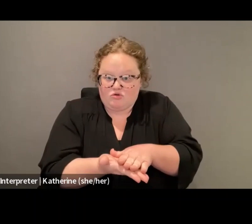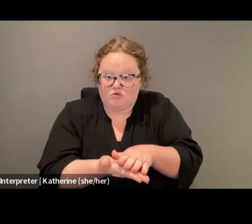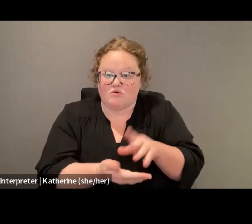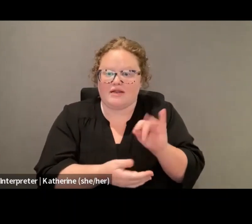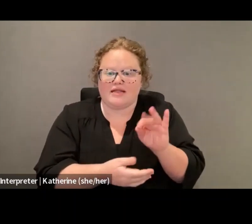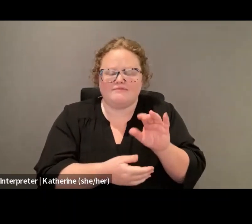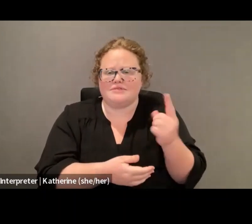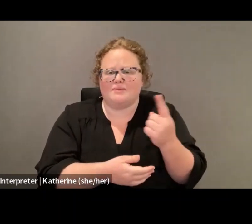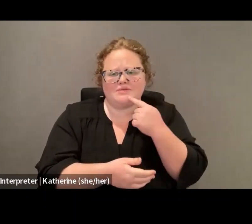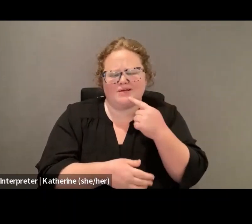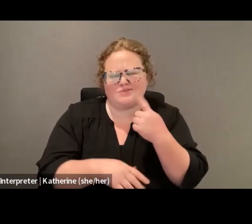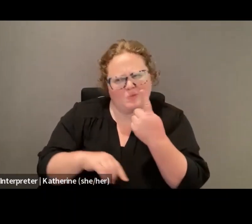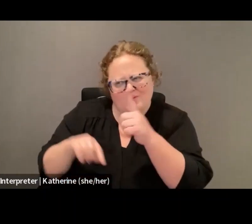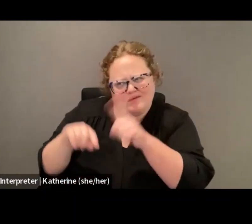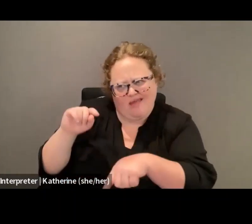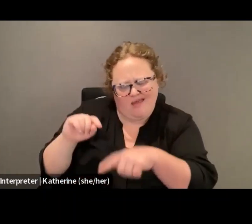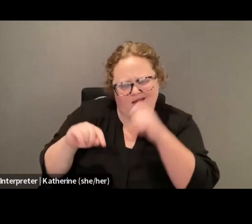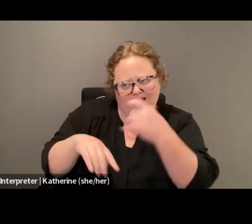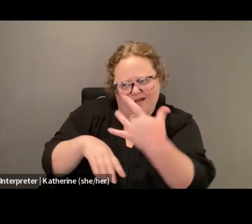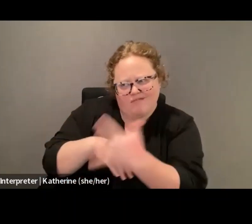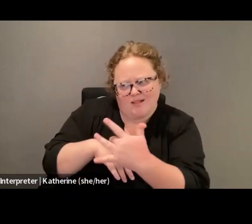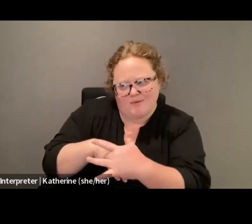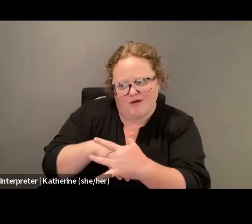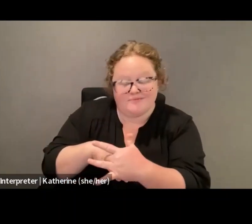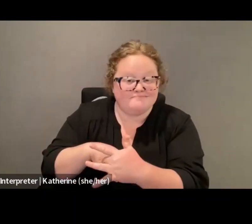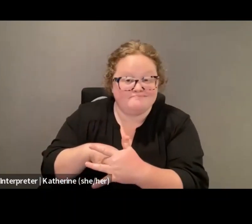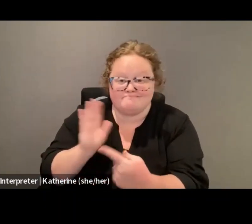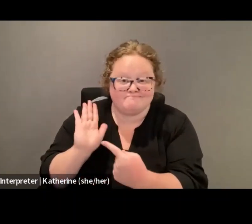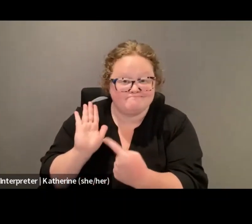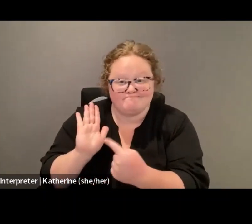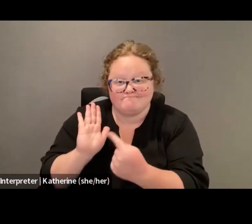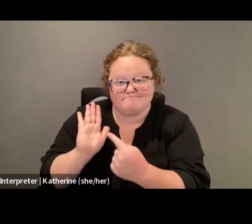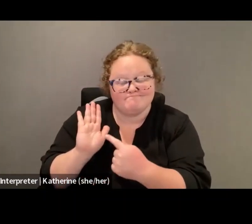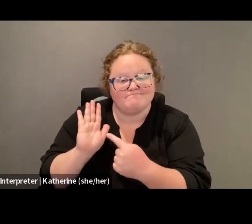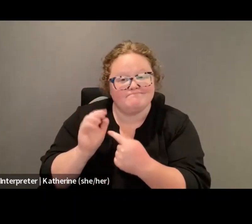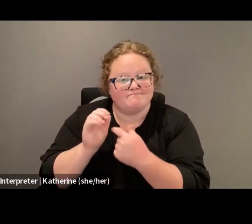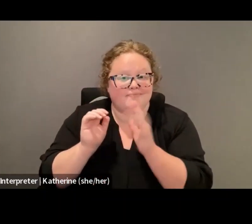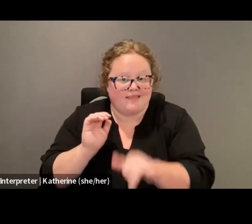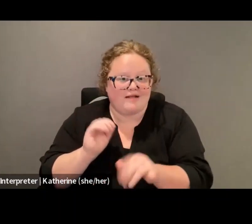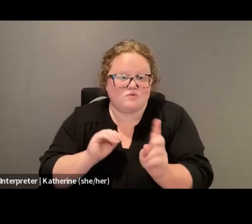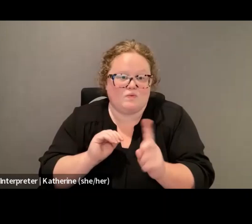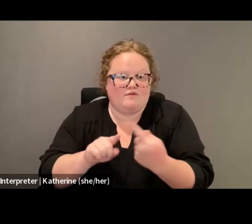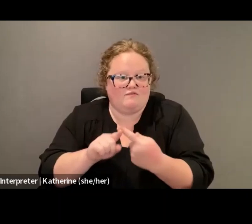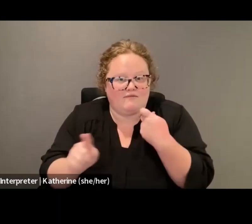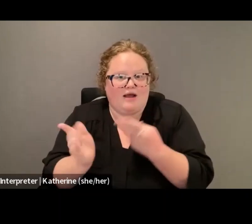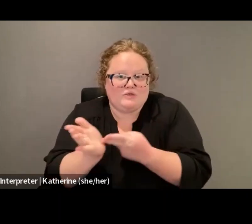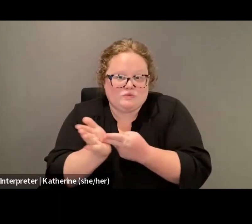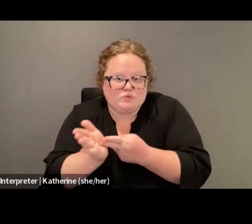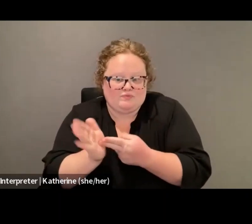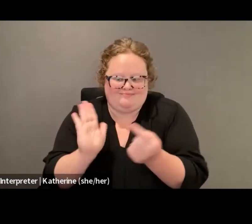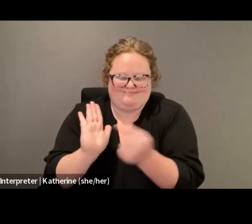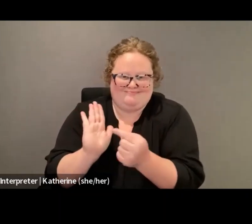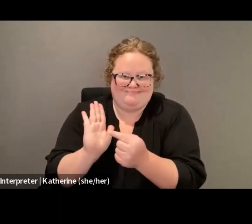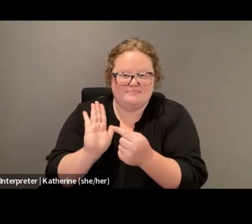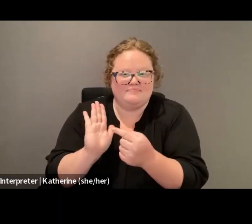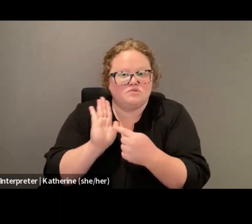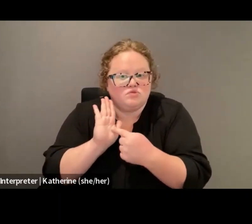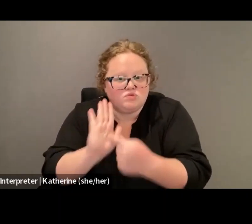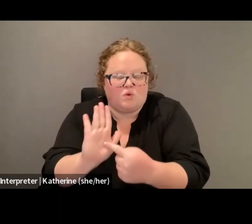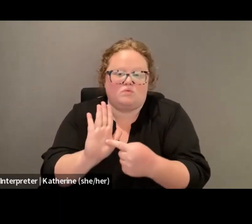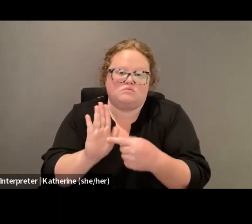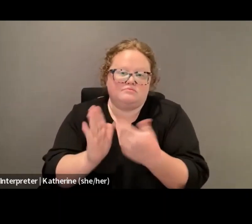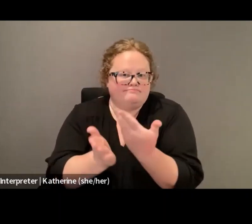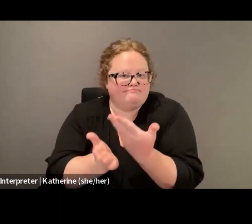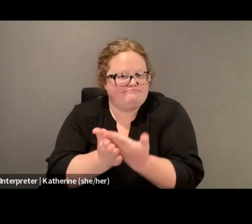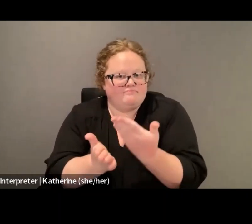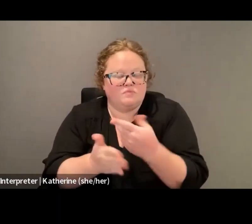that service isn't available through the waiver, this is, I would say, kind of the source of truth as far as what the state has